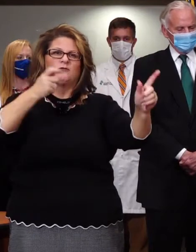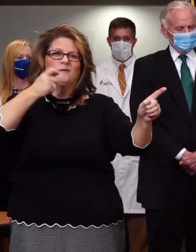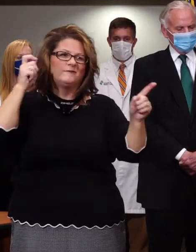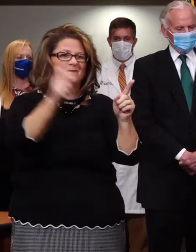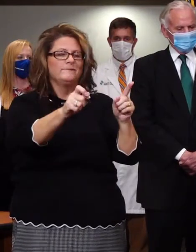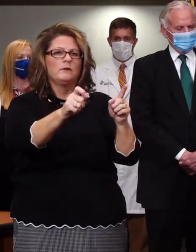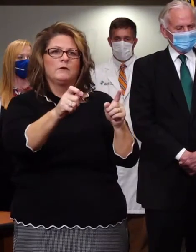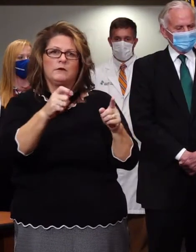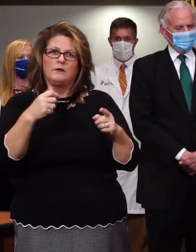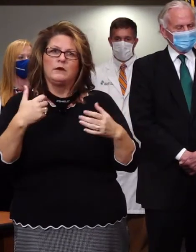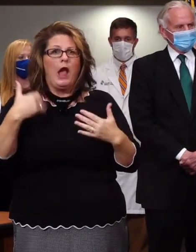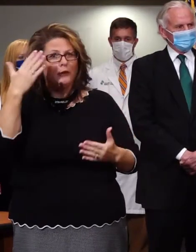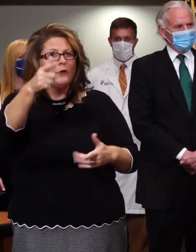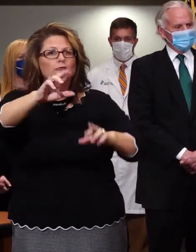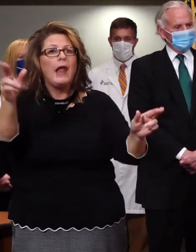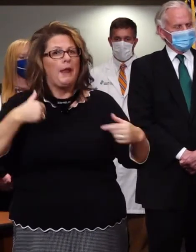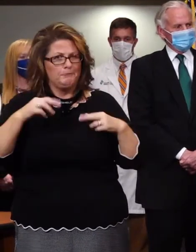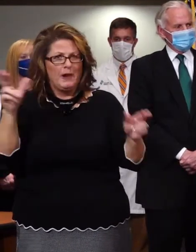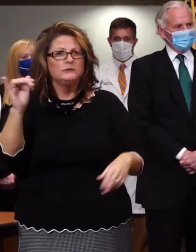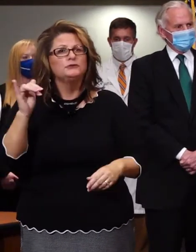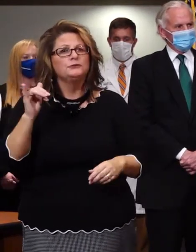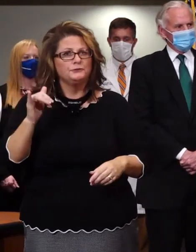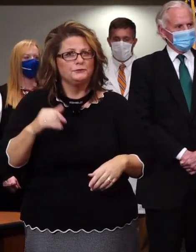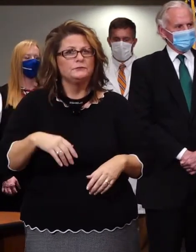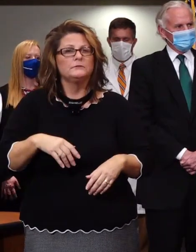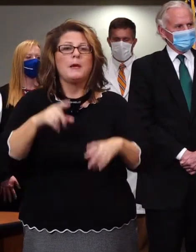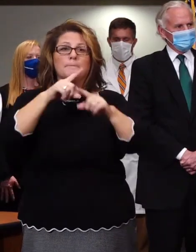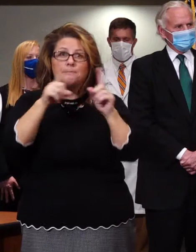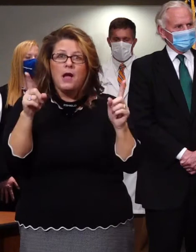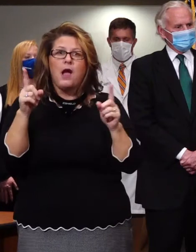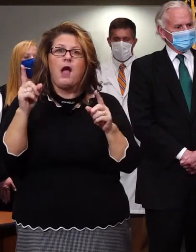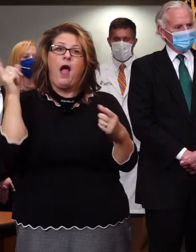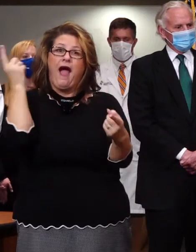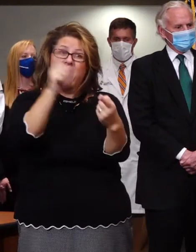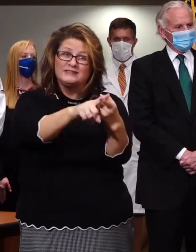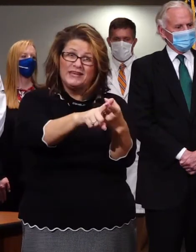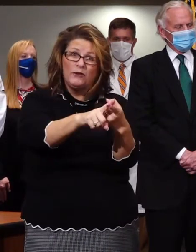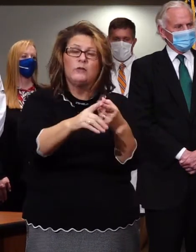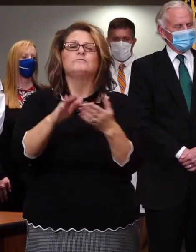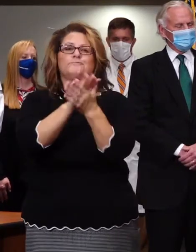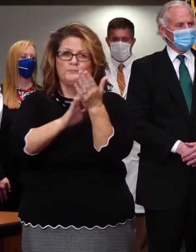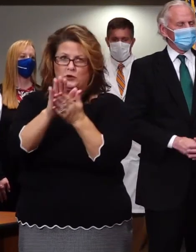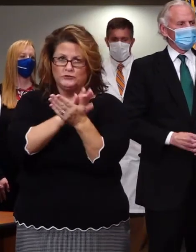with the need for masks, for social distancing, and hand washing at every moment.